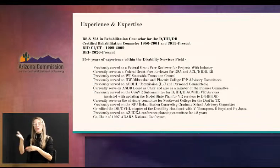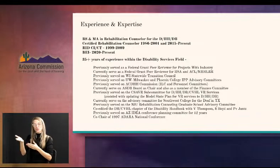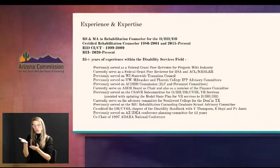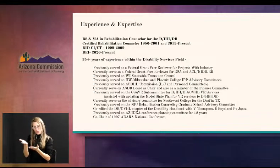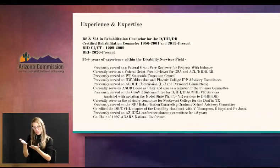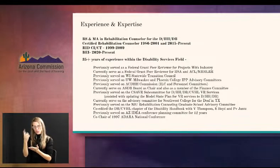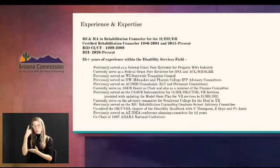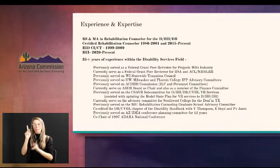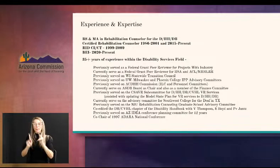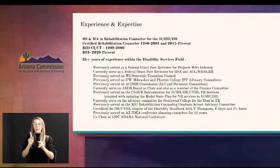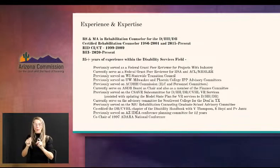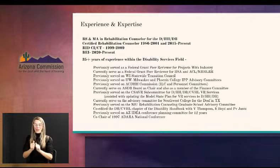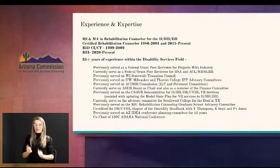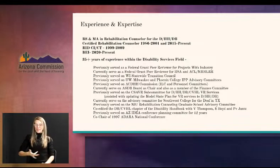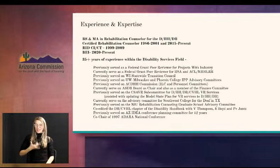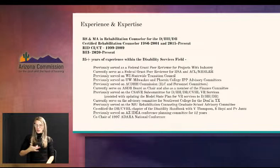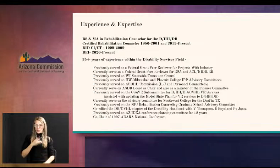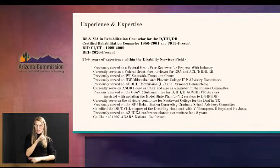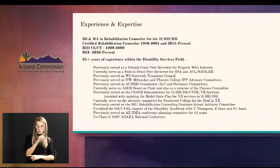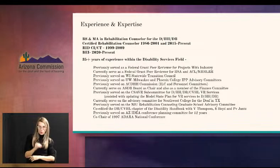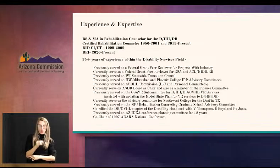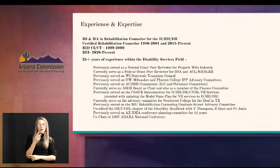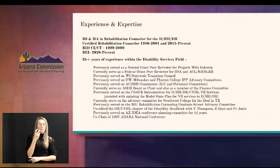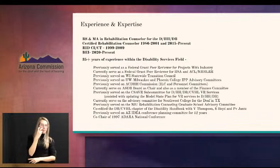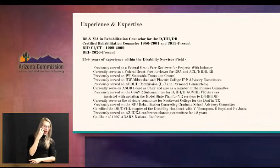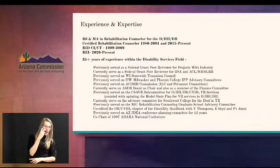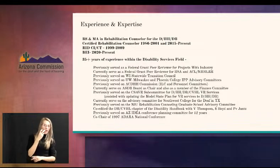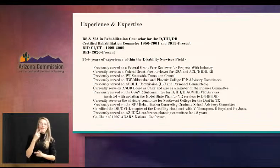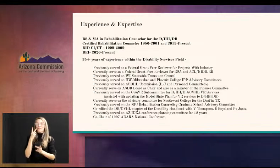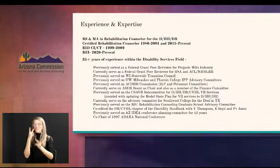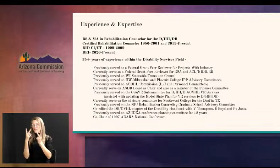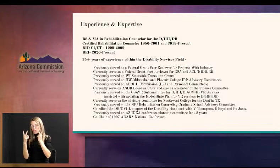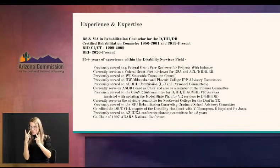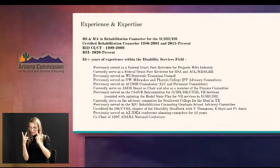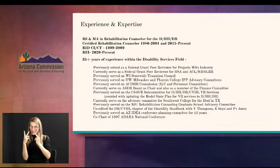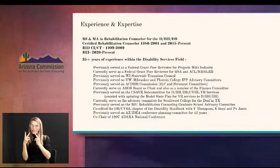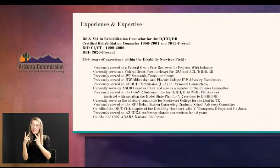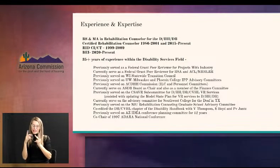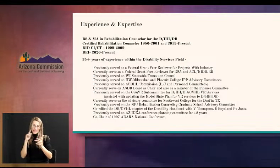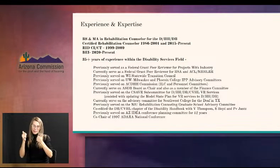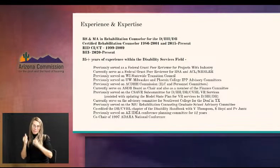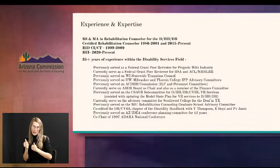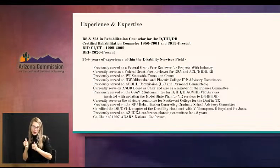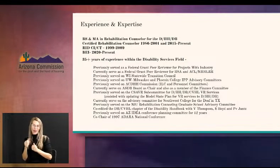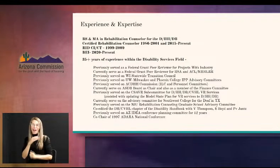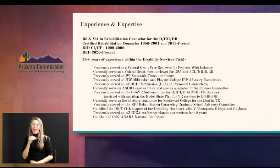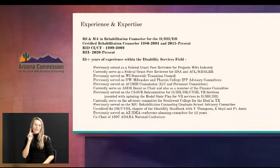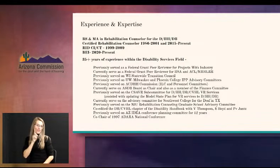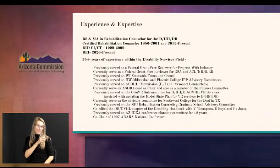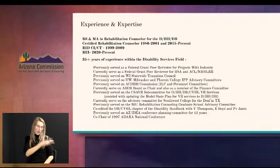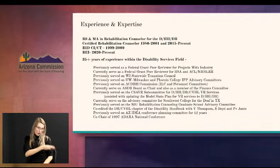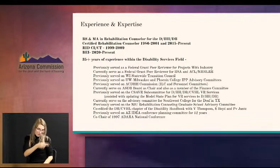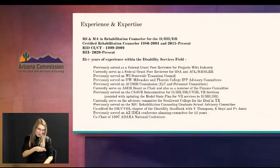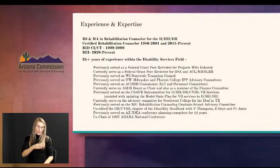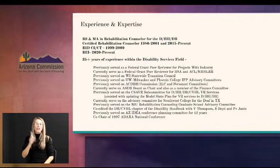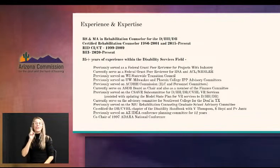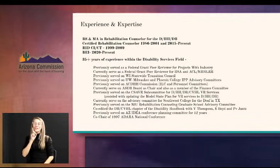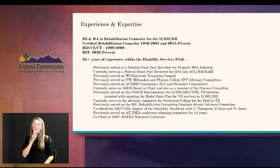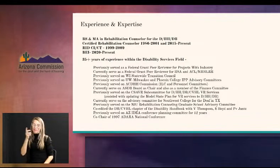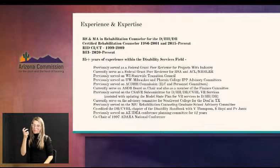with sensory disabilities, both blind and visually impaired, and those who are deaf, hard of hearing, and deaf-blind.